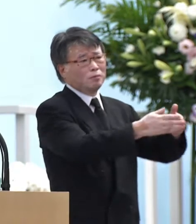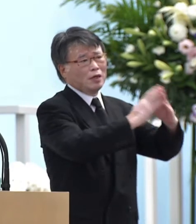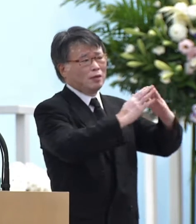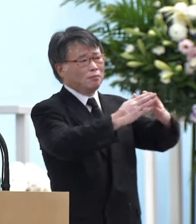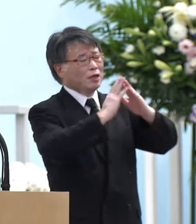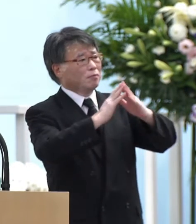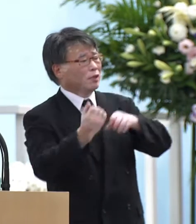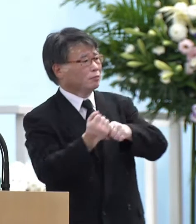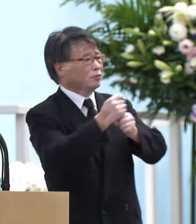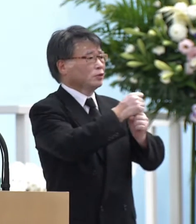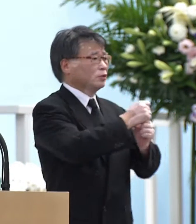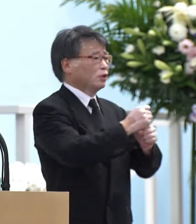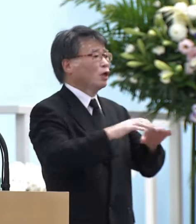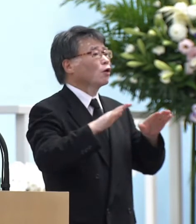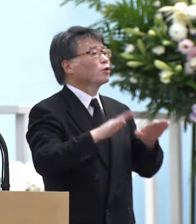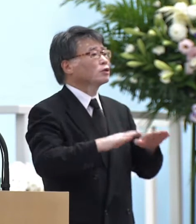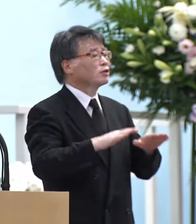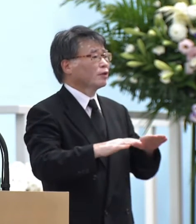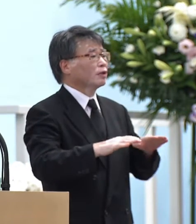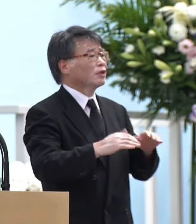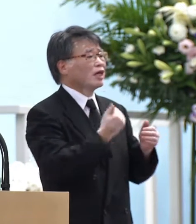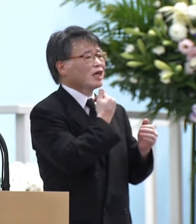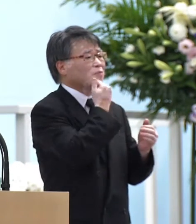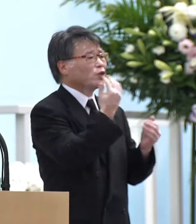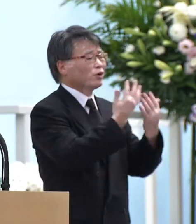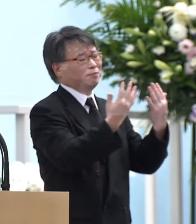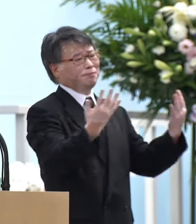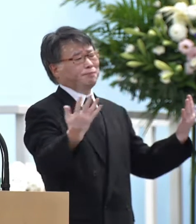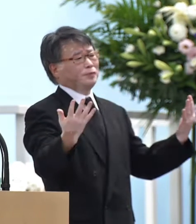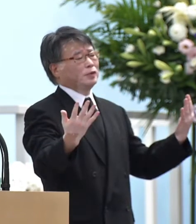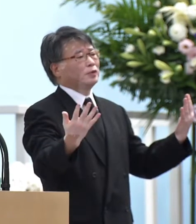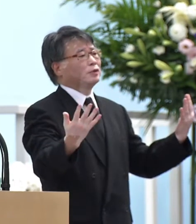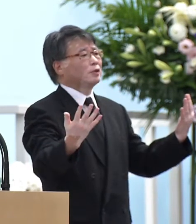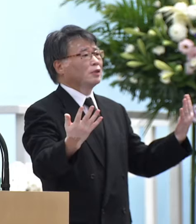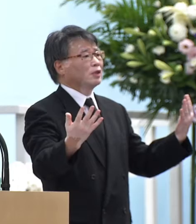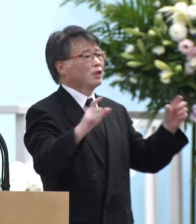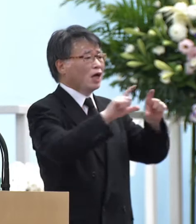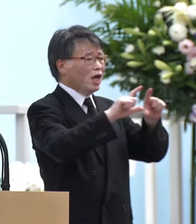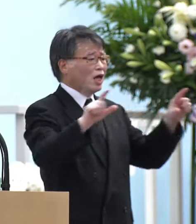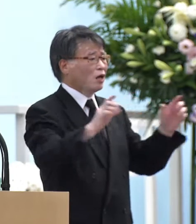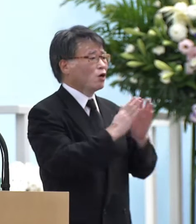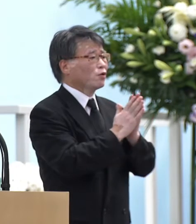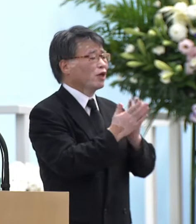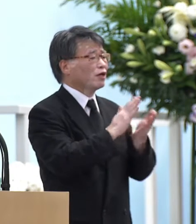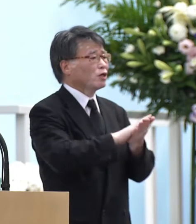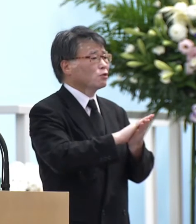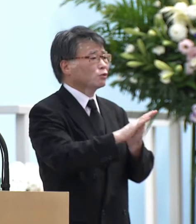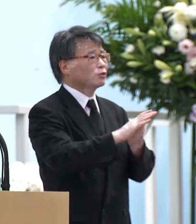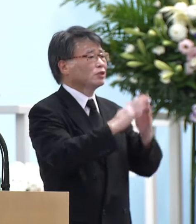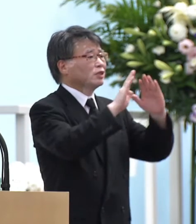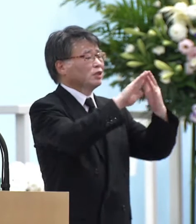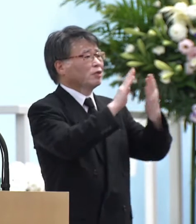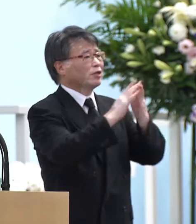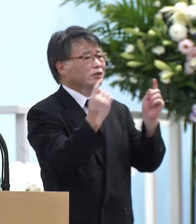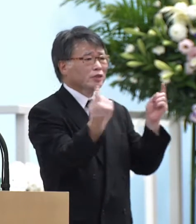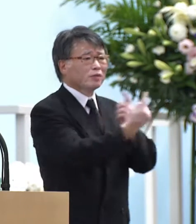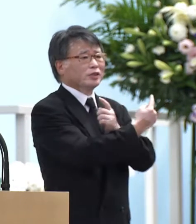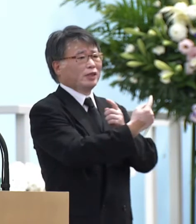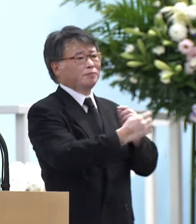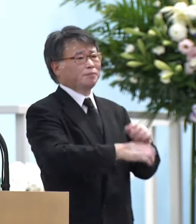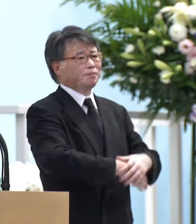untiring effort to transform Nagasaki, which was once a burnt-out ruin, into a peaceful city abound with